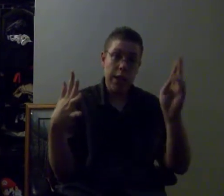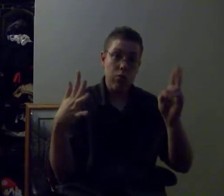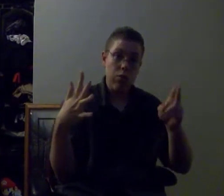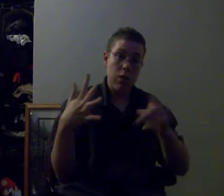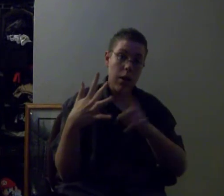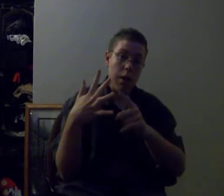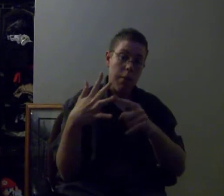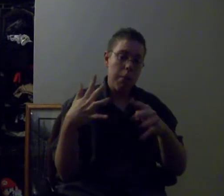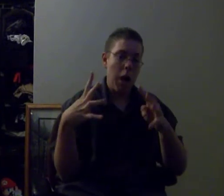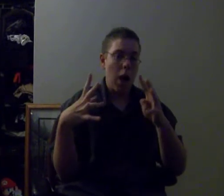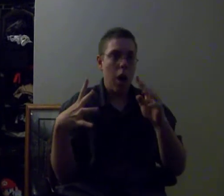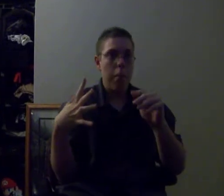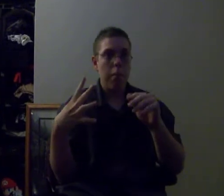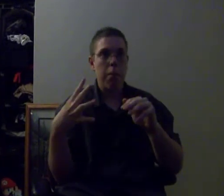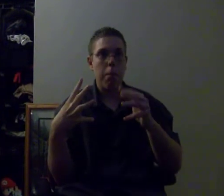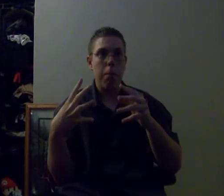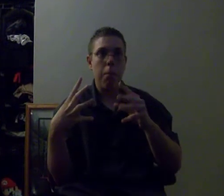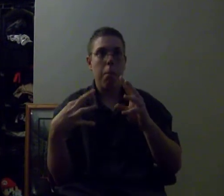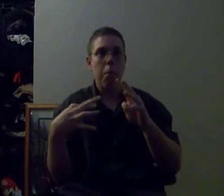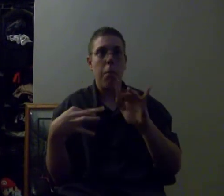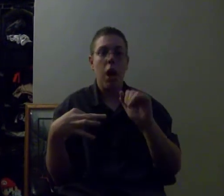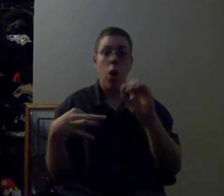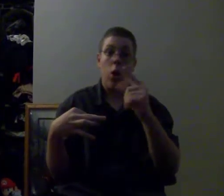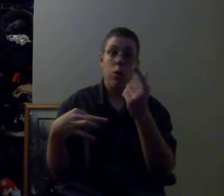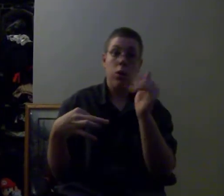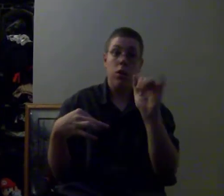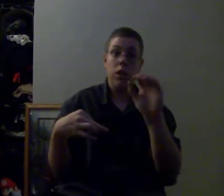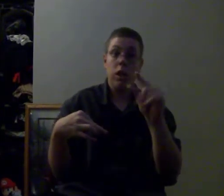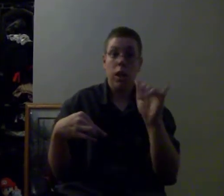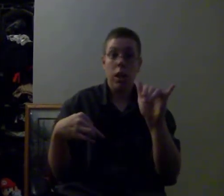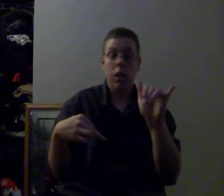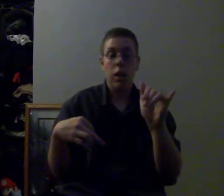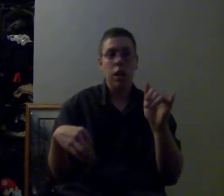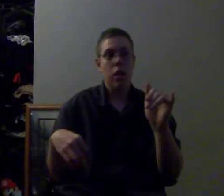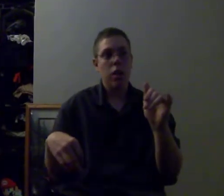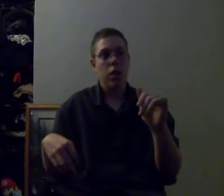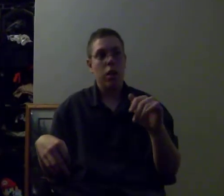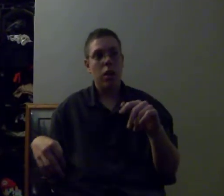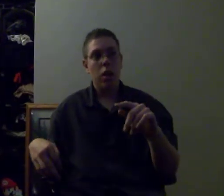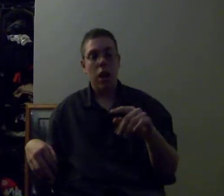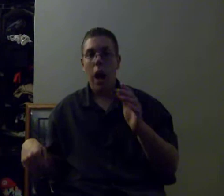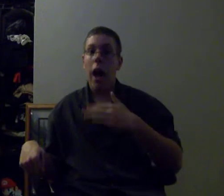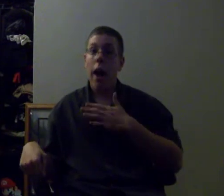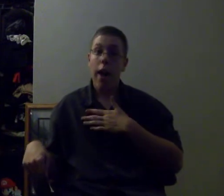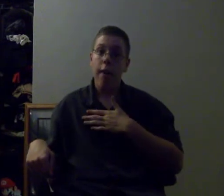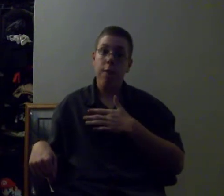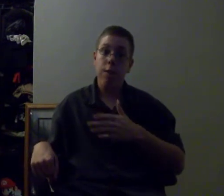they determine on their own from their area. It could be, one time I had a gentleman talk